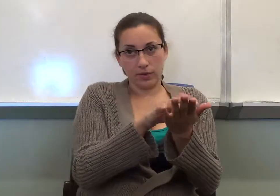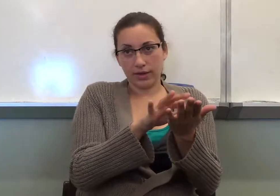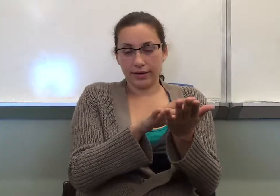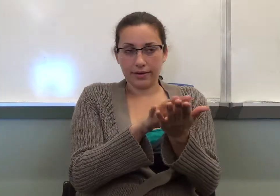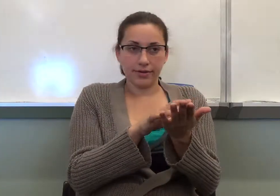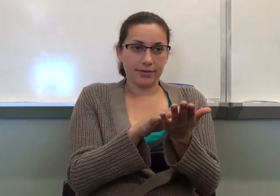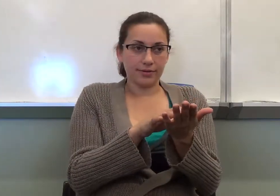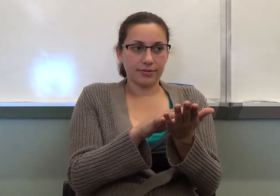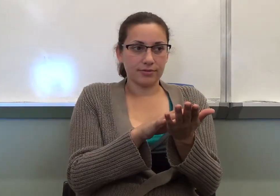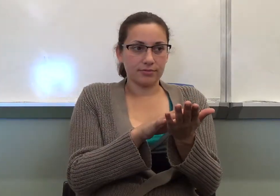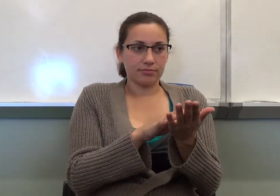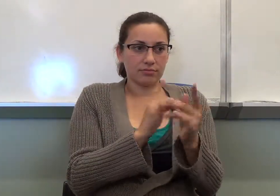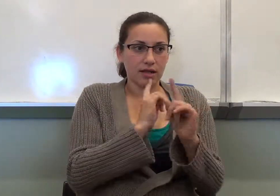you get an approximation.